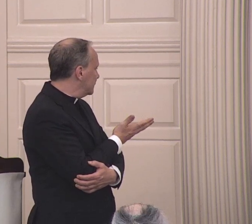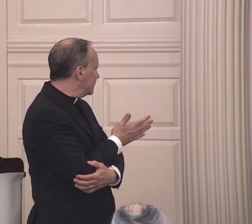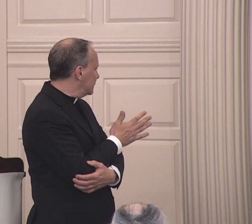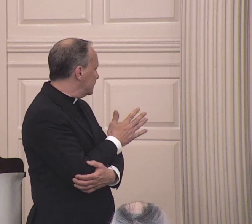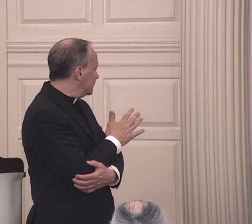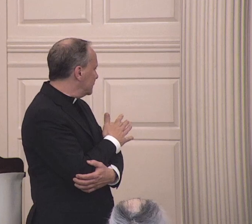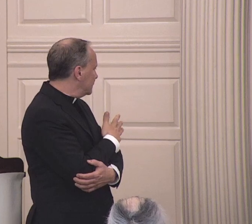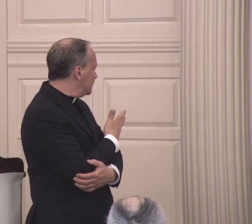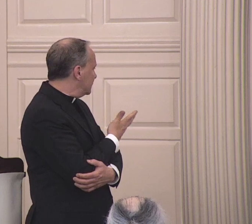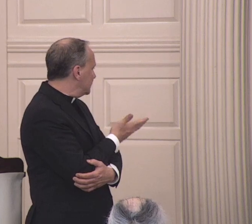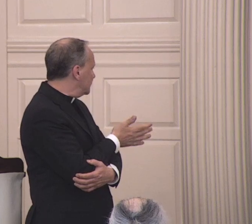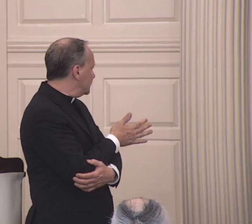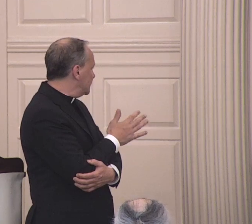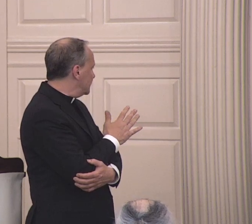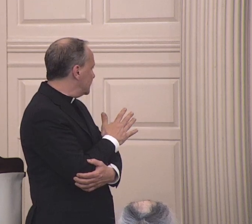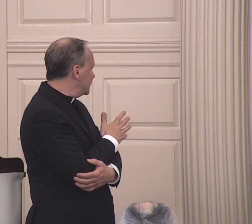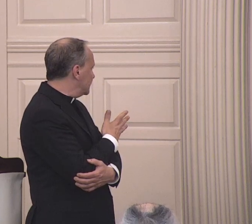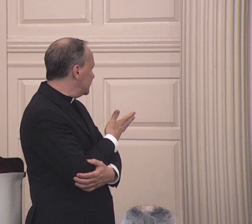Sancta